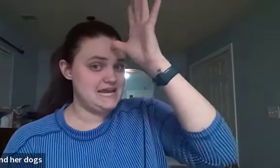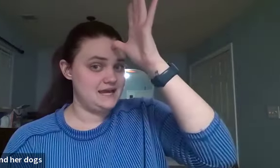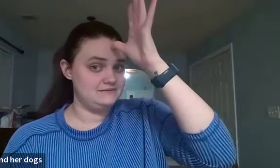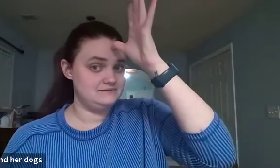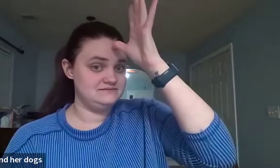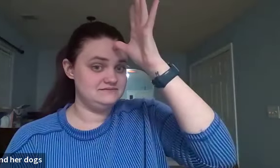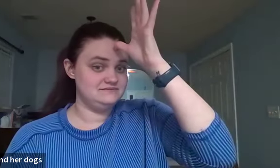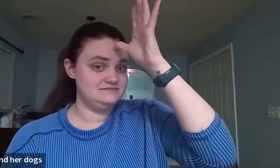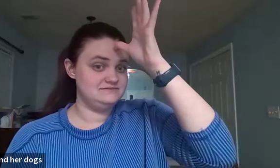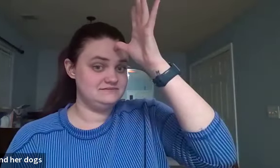Dad.